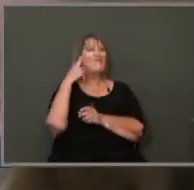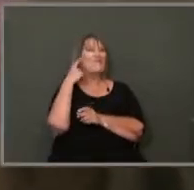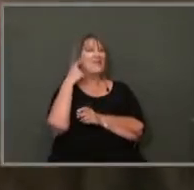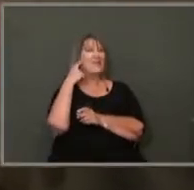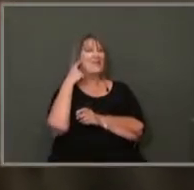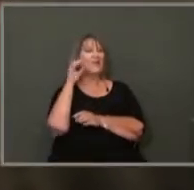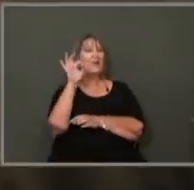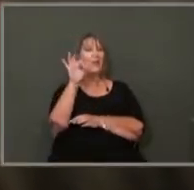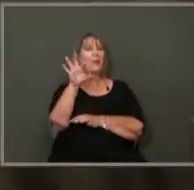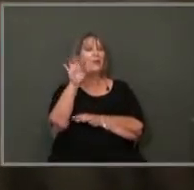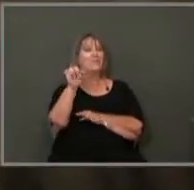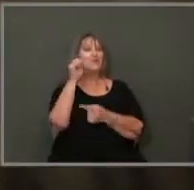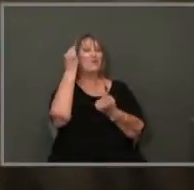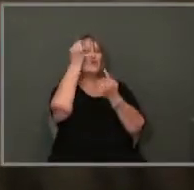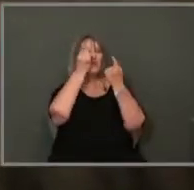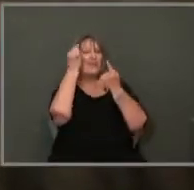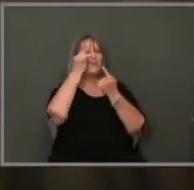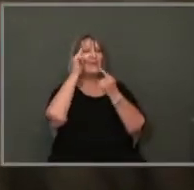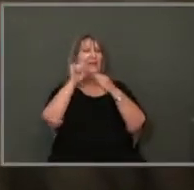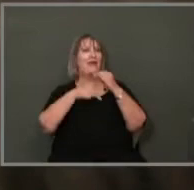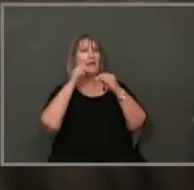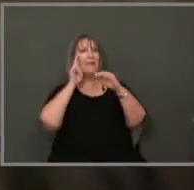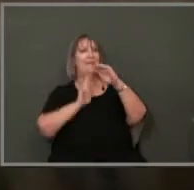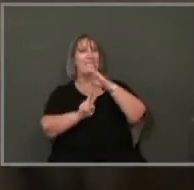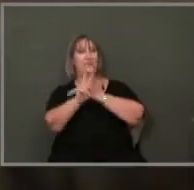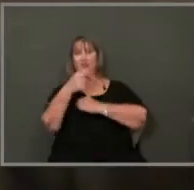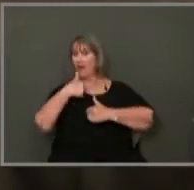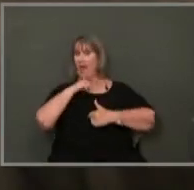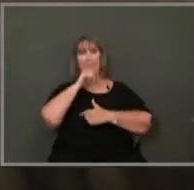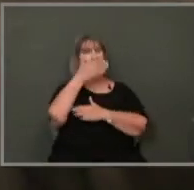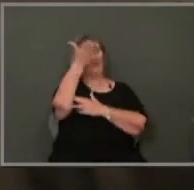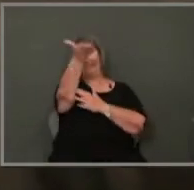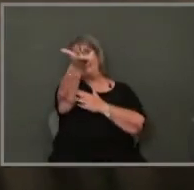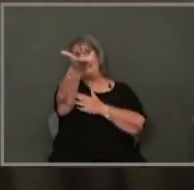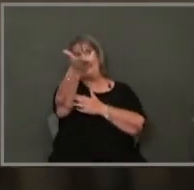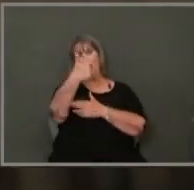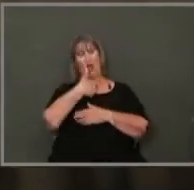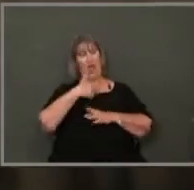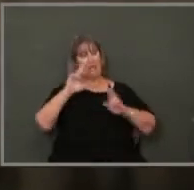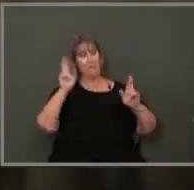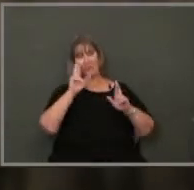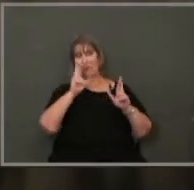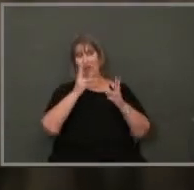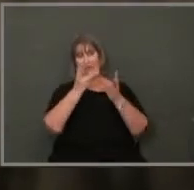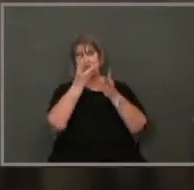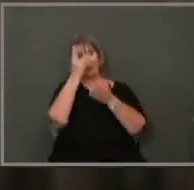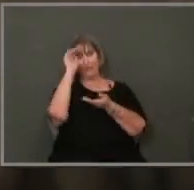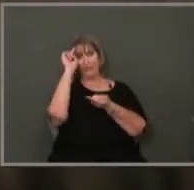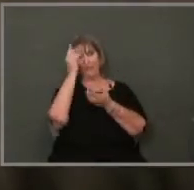be looking to the future. It's not that I'm going to be there. I'm in the out.